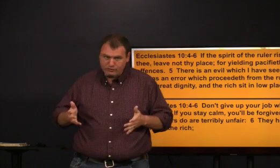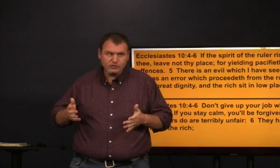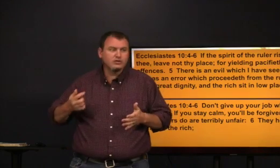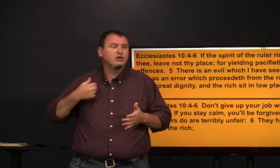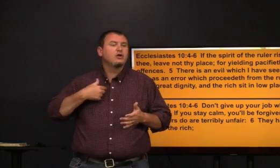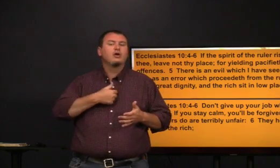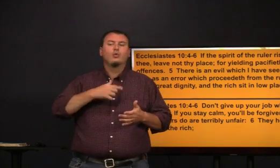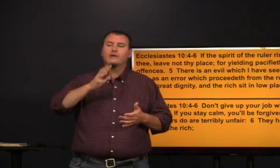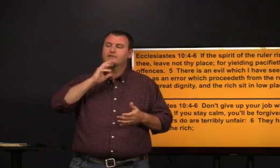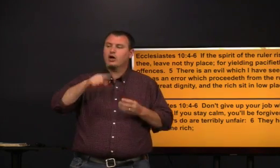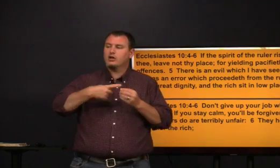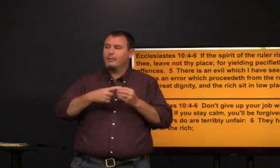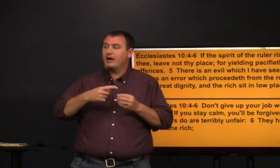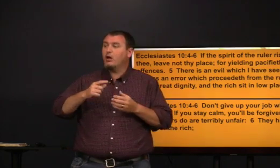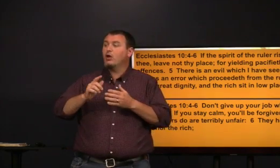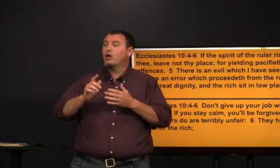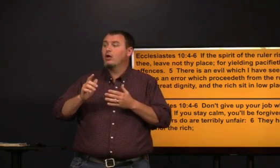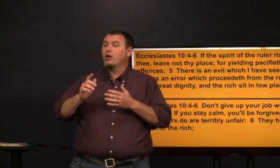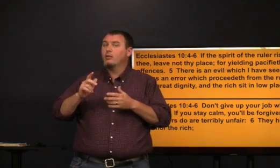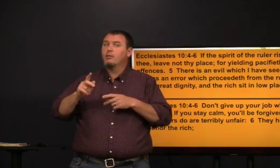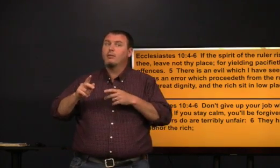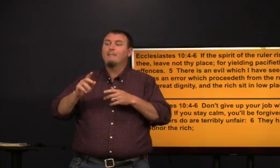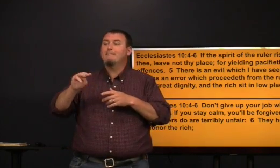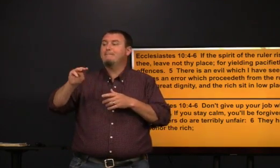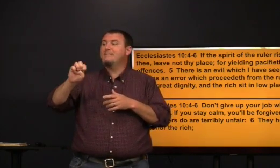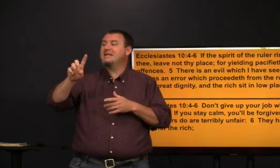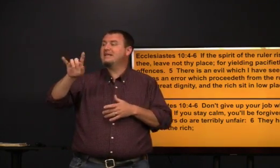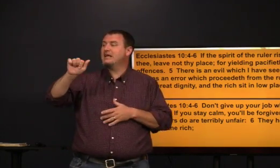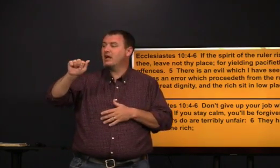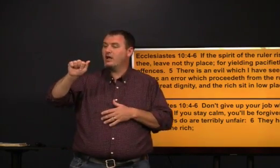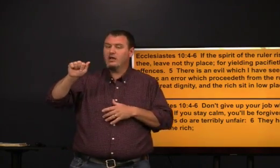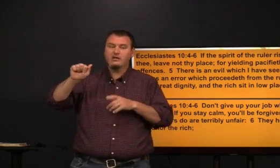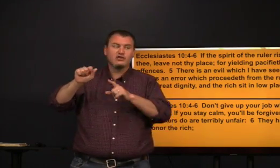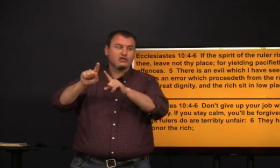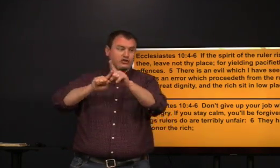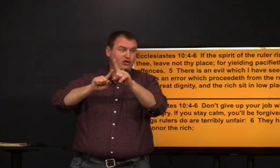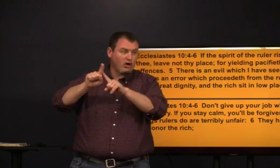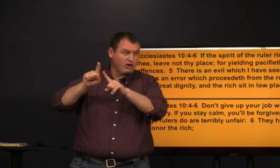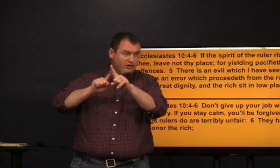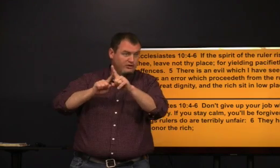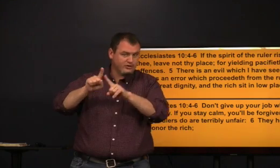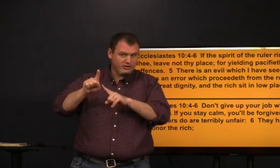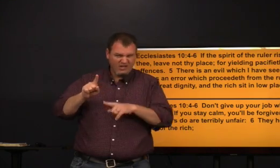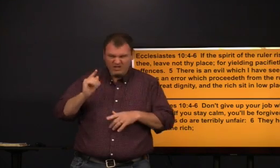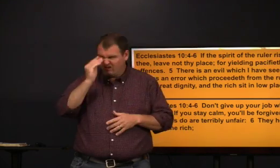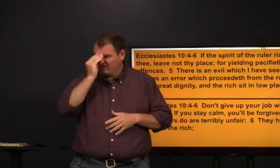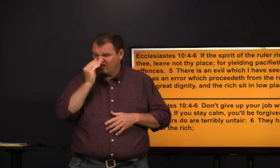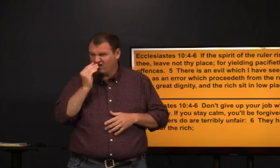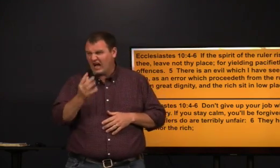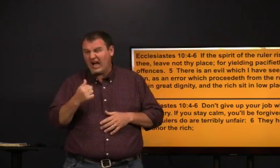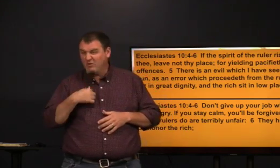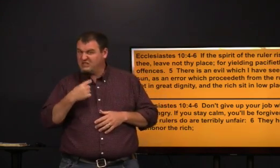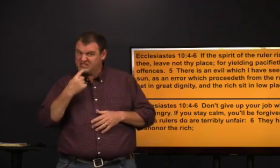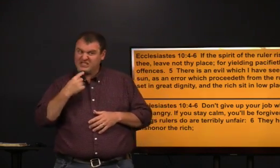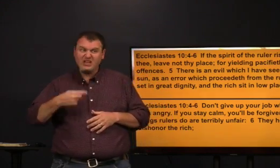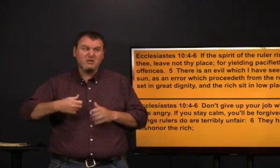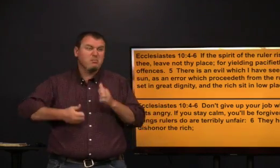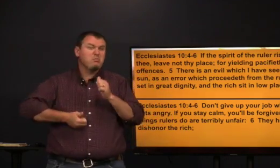leaders. We've talked about media stars. I would say the